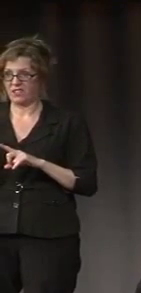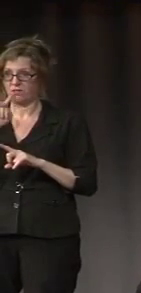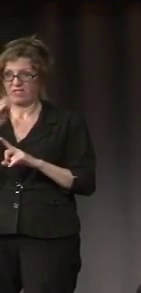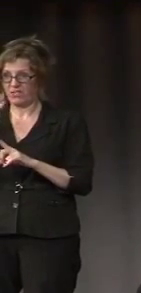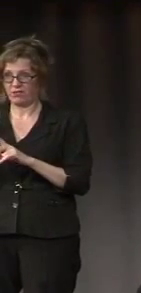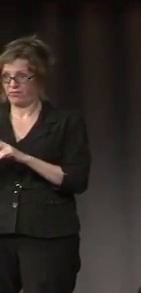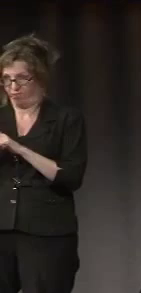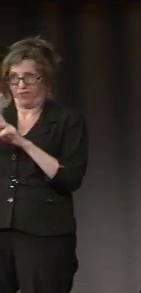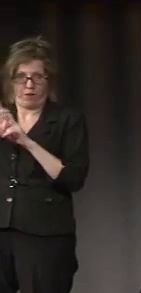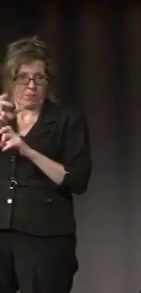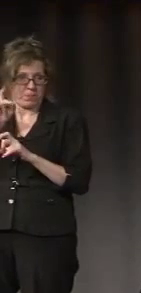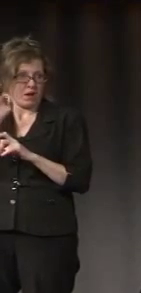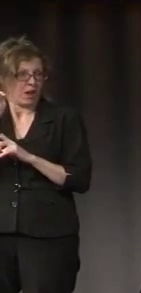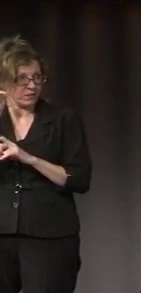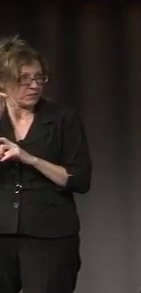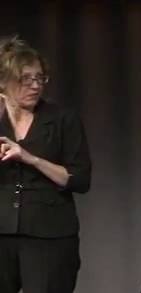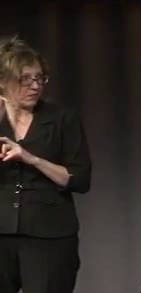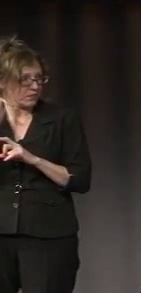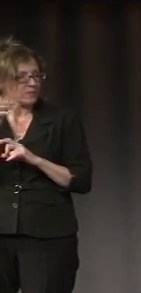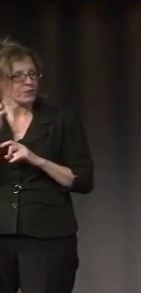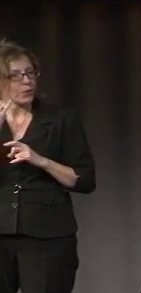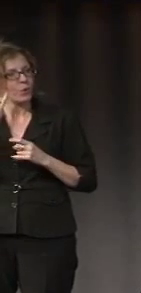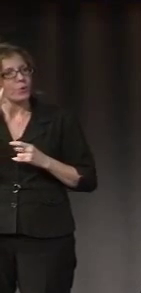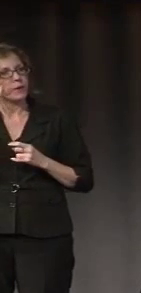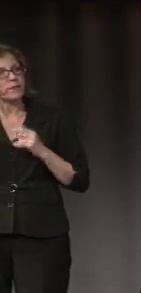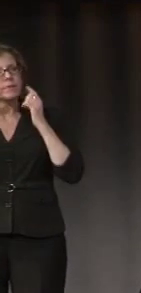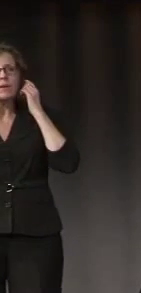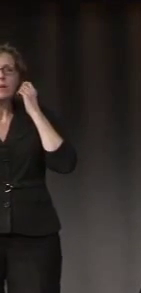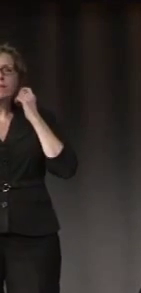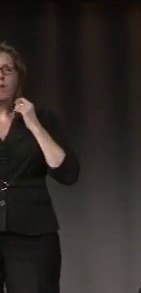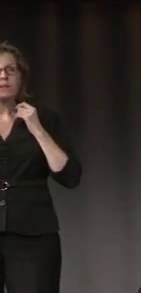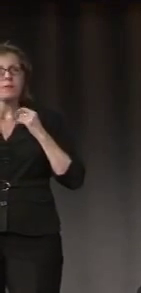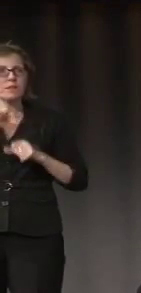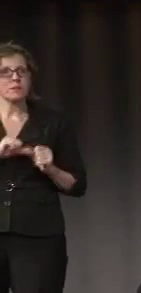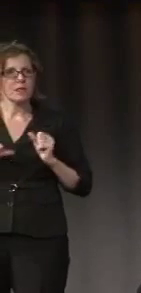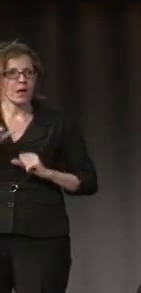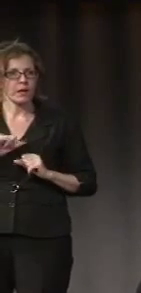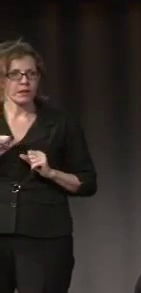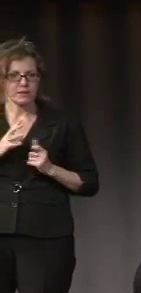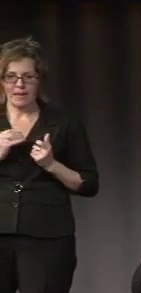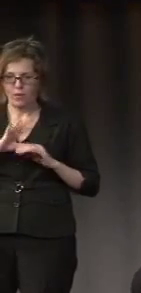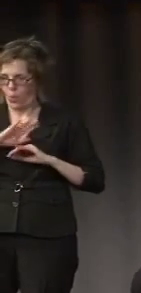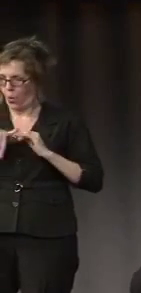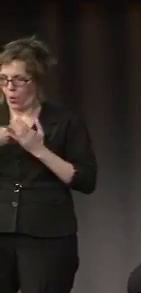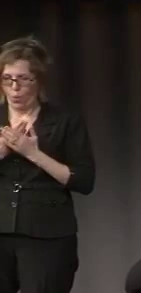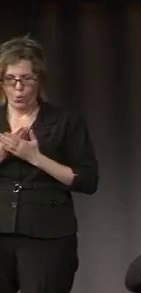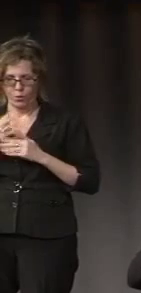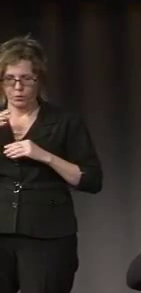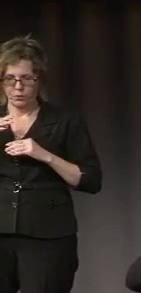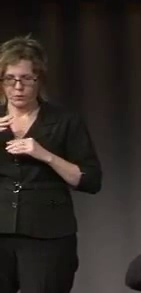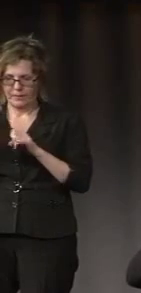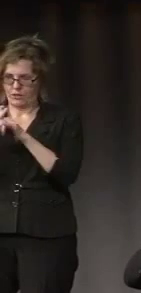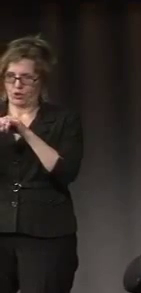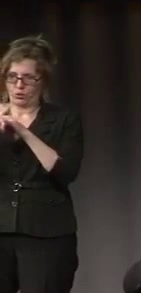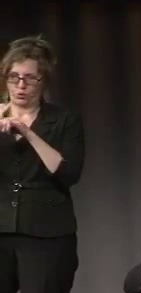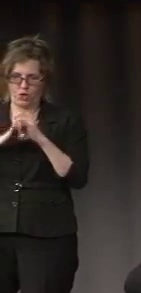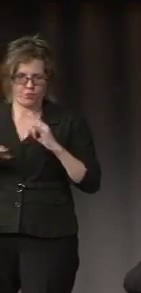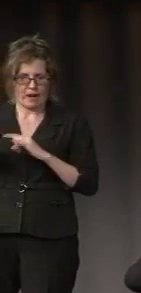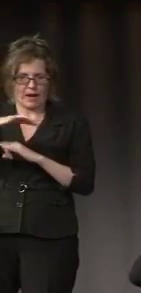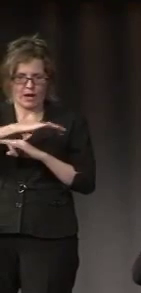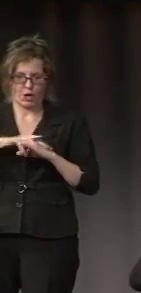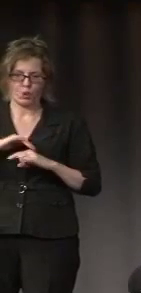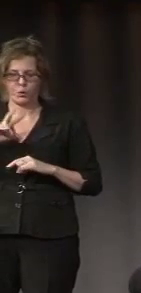add, which is what we do in our field of science studies, the whole institution around, which makes the Volvo plus